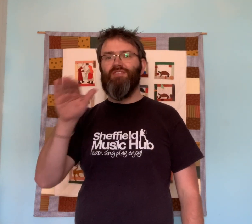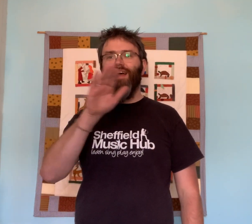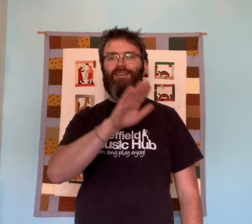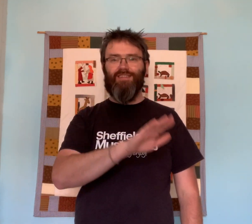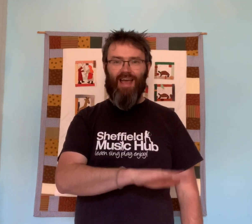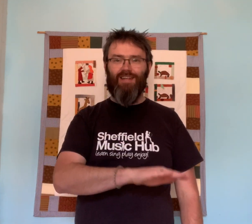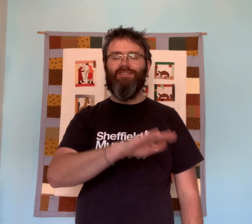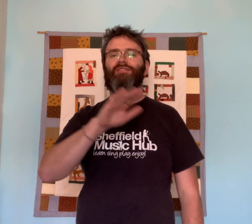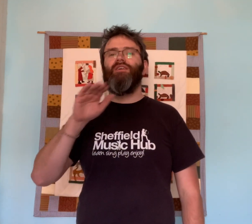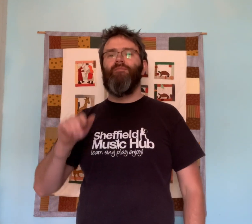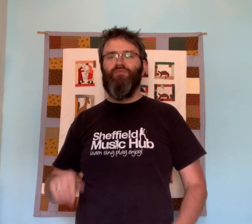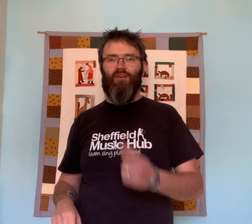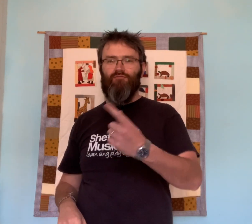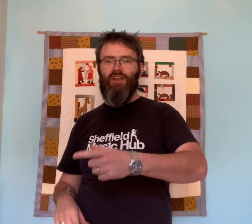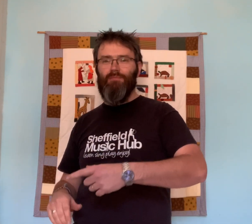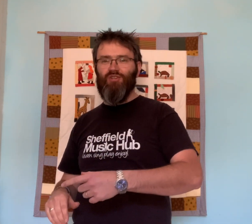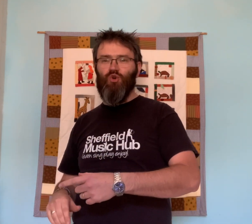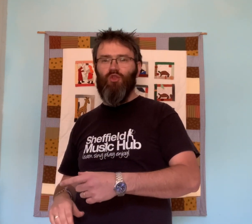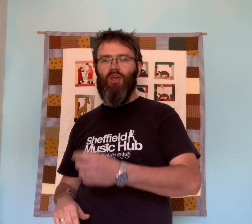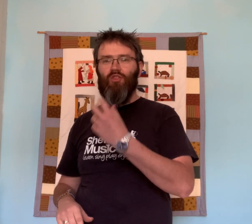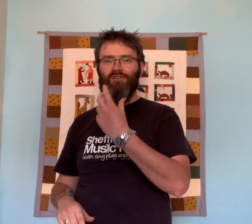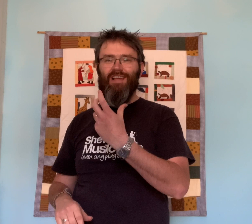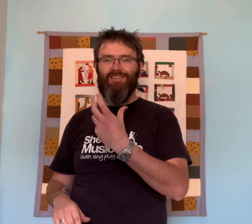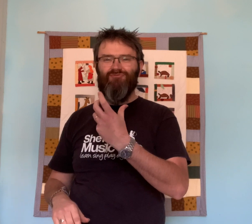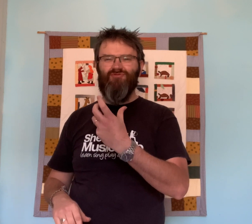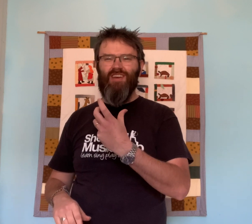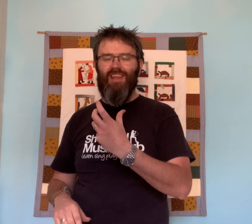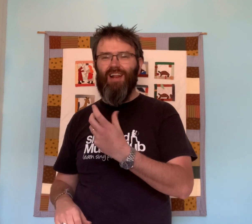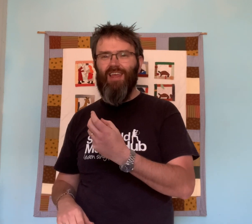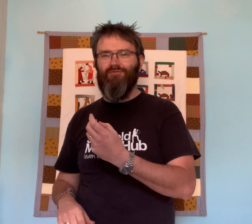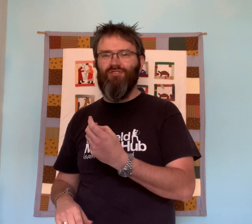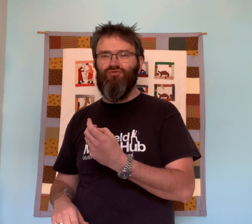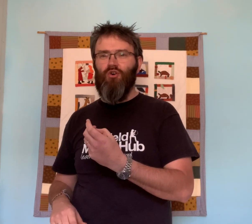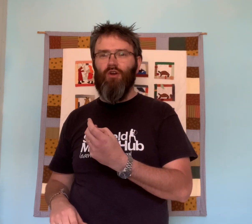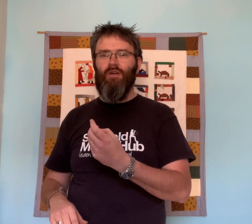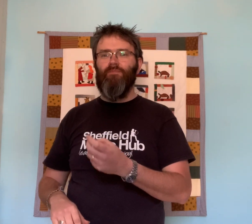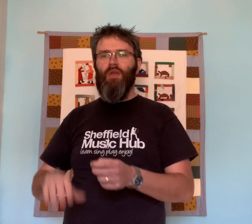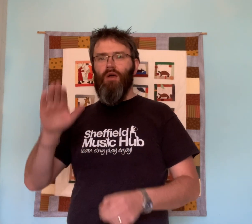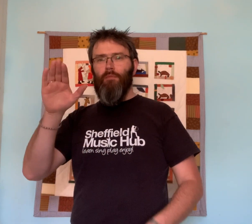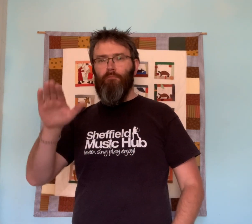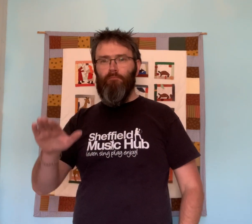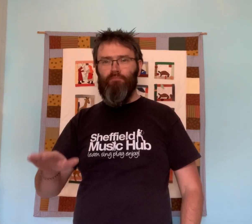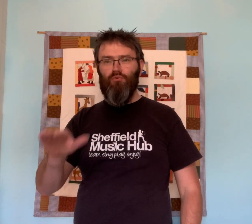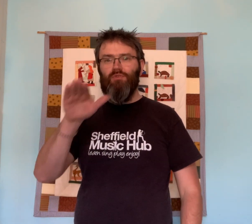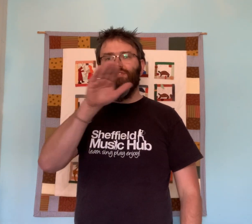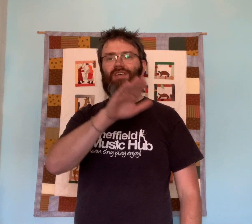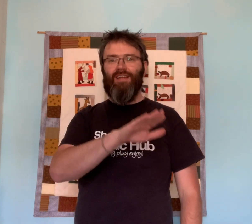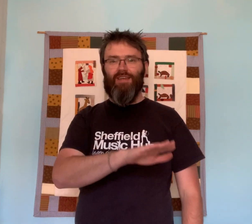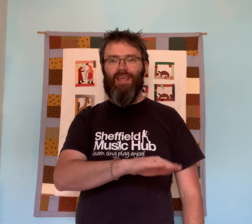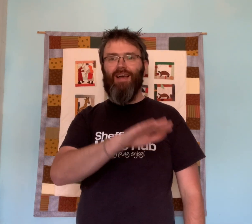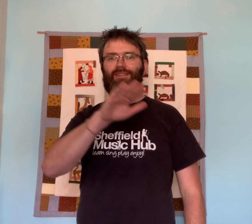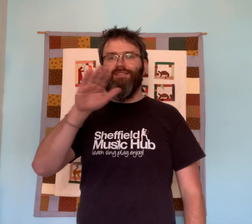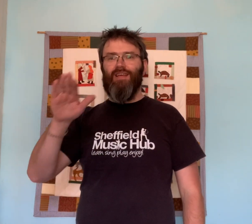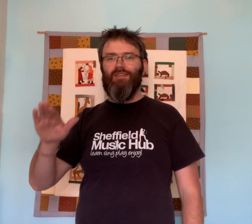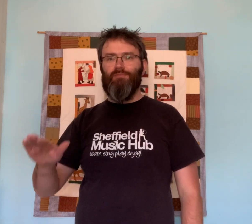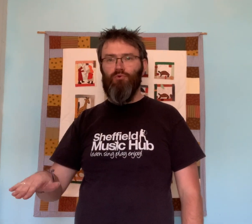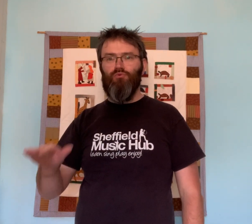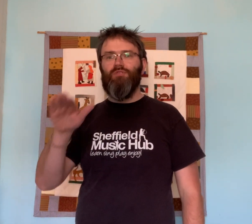and cats. And really make sure that you got those letters really clear and strong. Boots and cats and boots